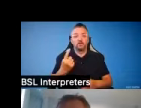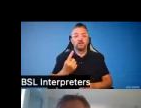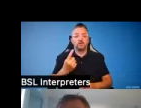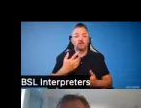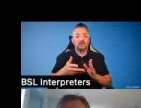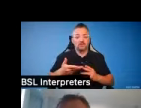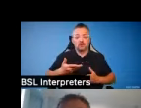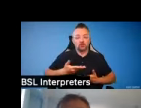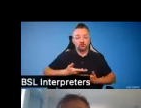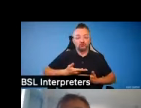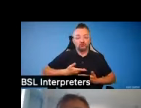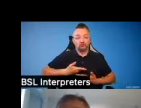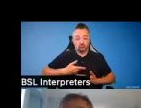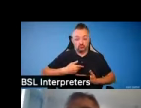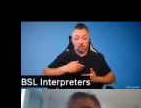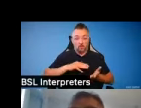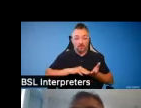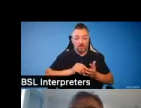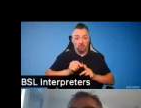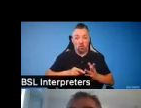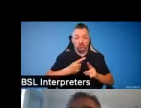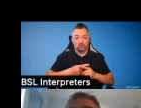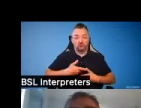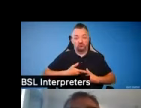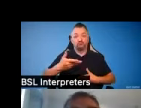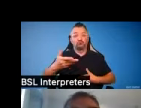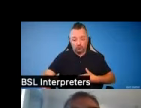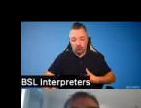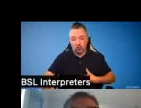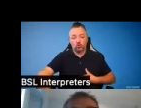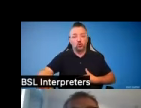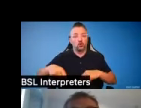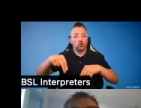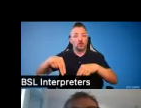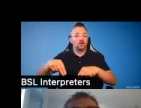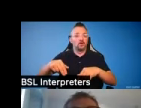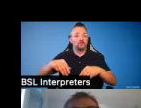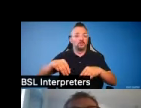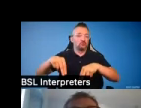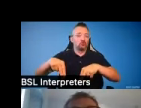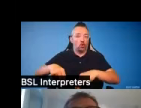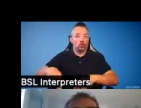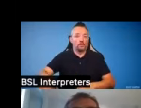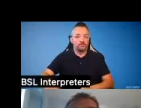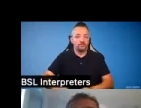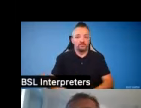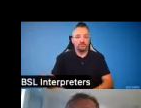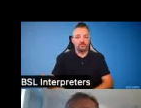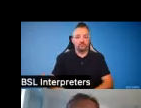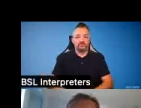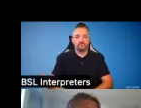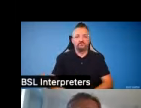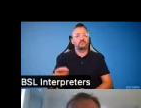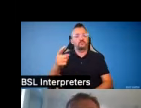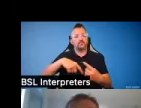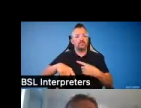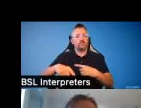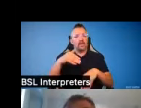transmitting monkeypox to a pet dog. New slide. So who's